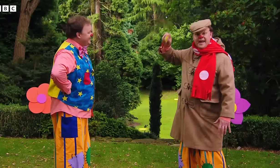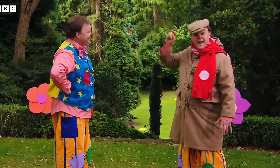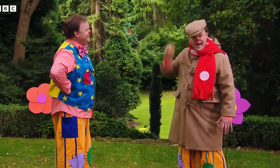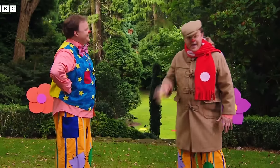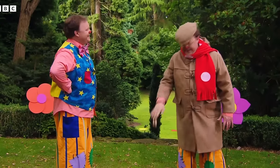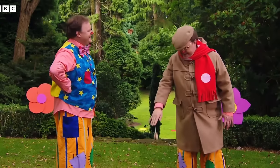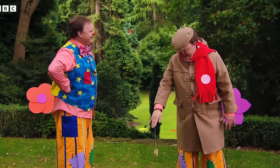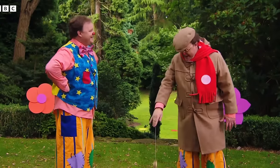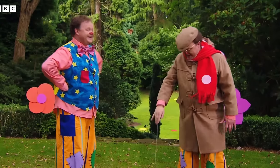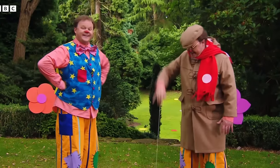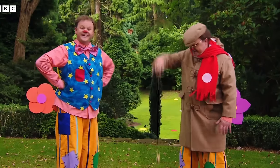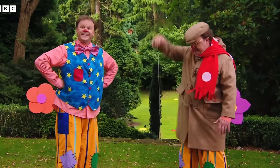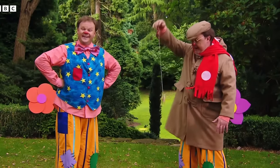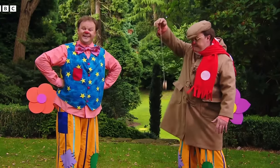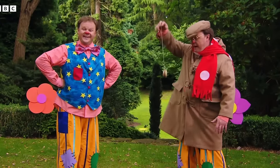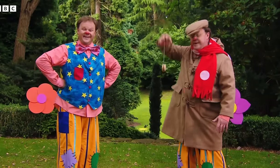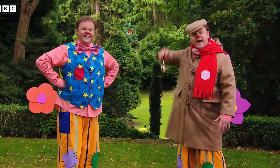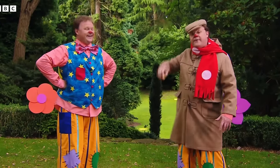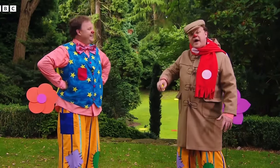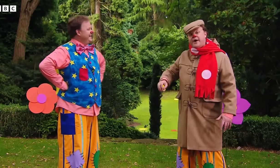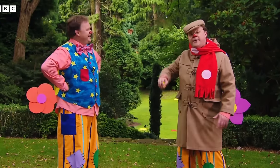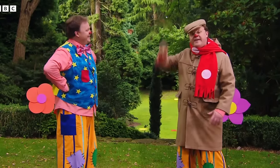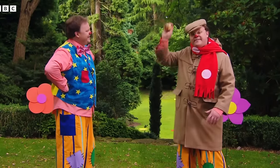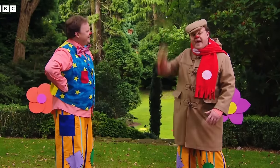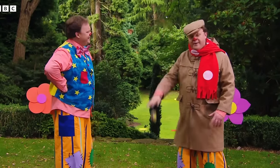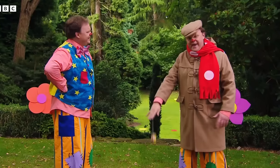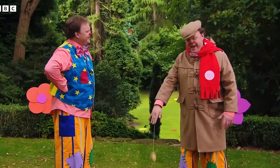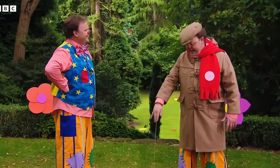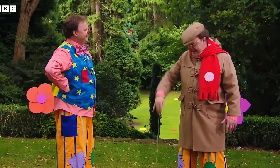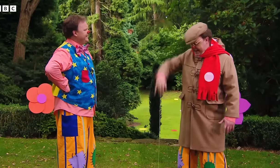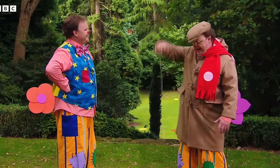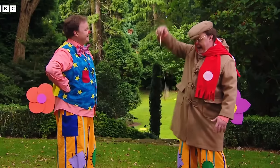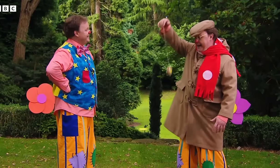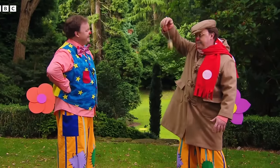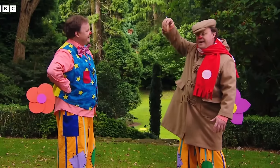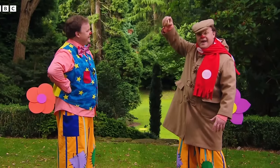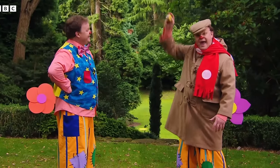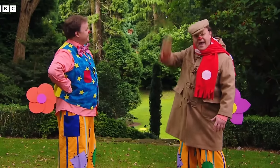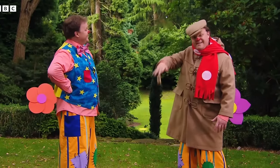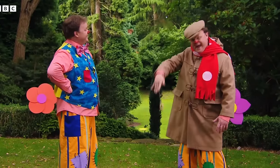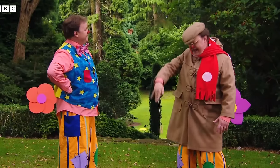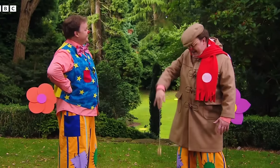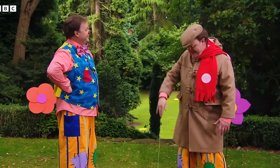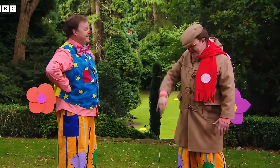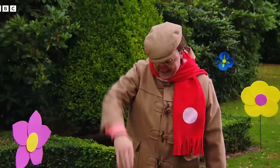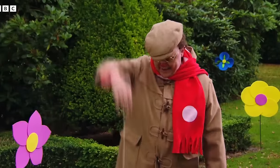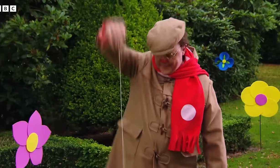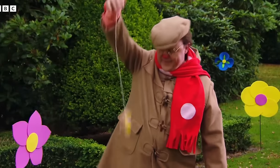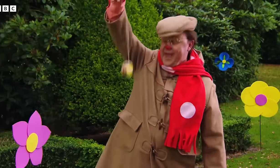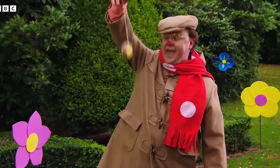Tumble? Yes. My yo-yo is going up and down. Up.